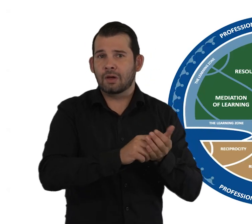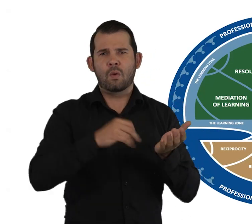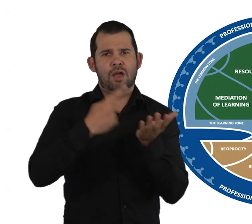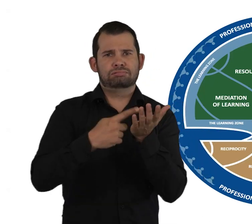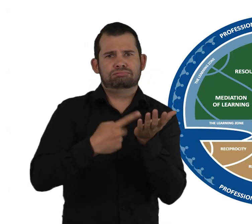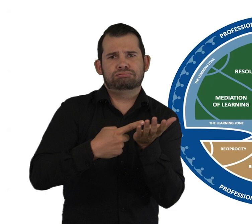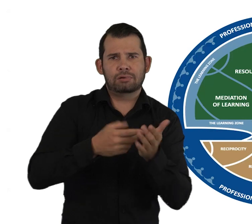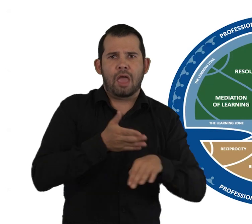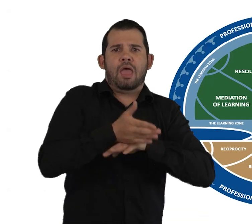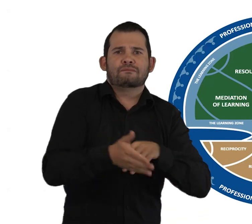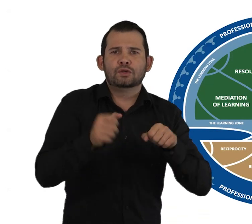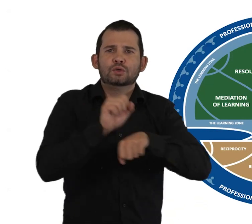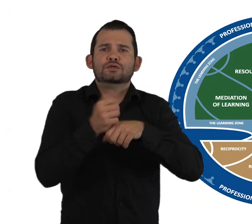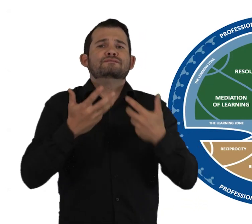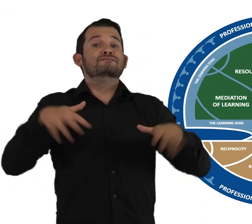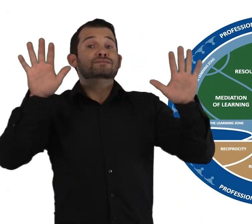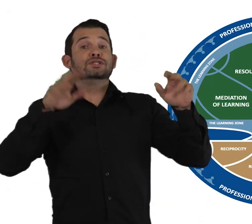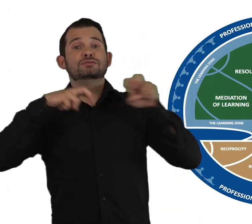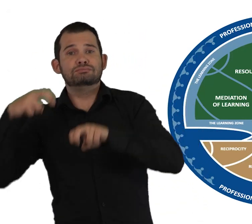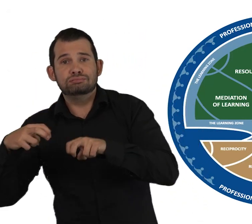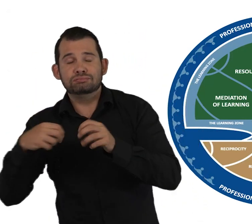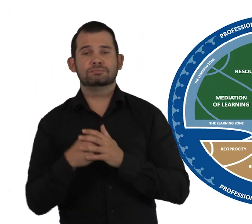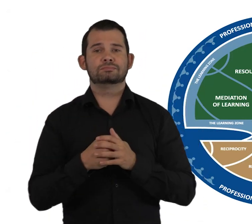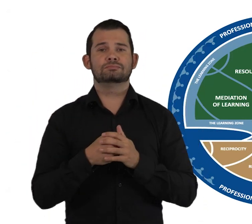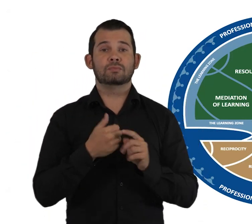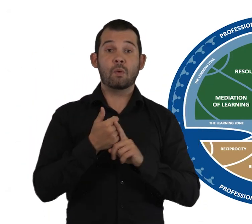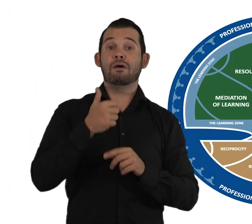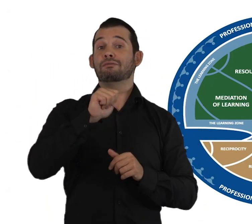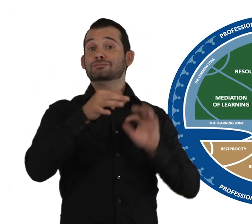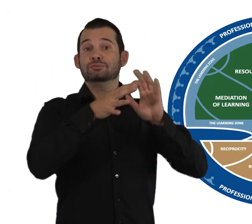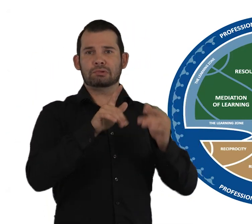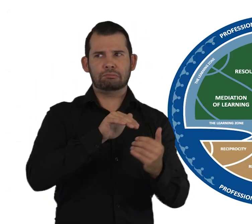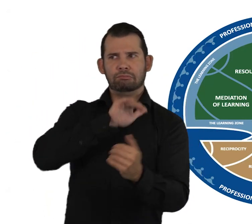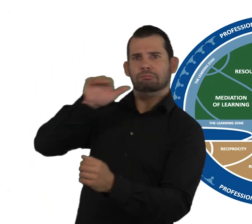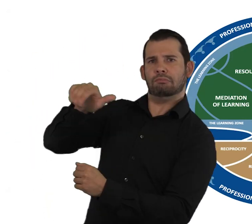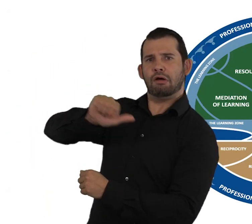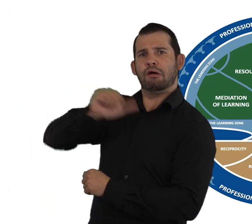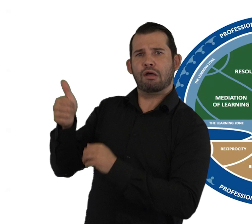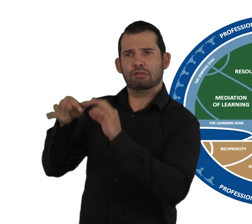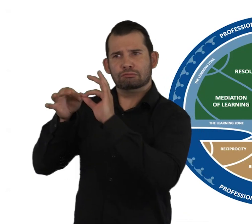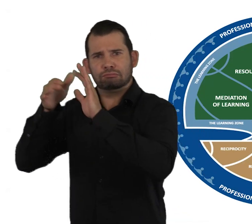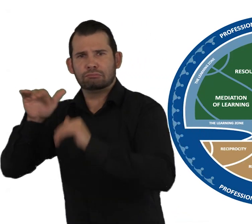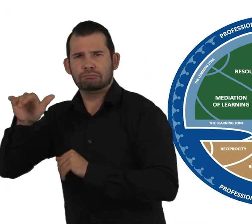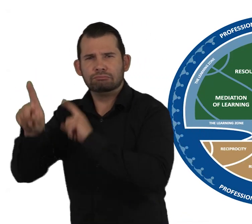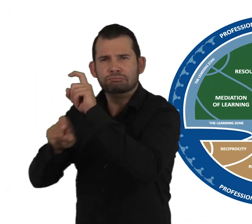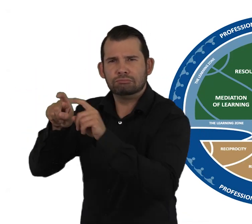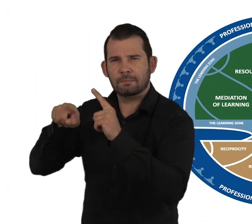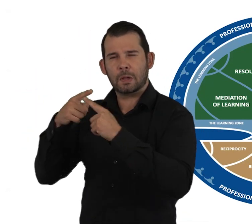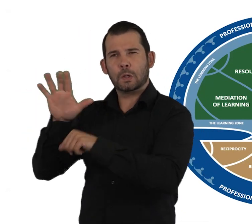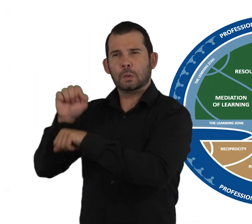work is completed. A colleague engages another practitioner by asking them questions about their work to enhance discovery